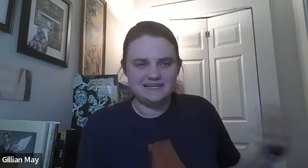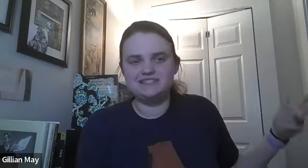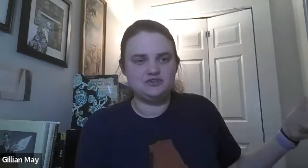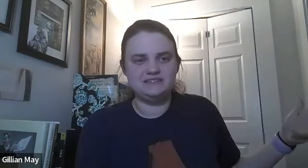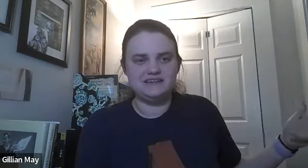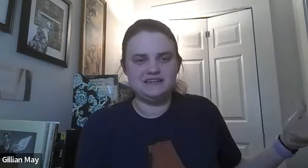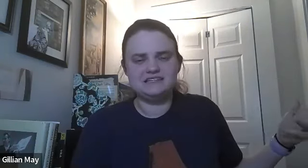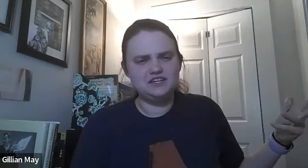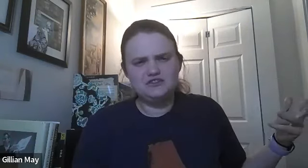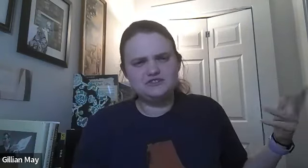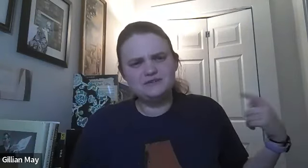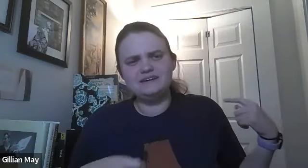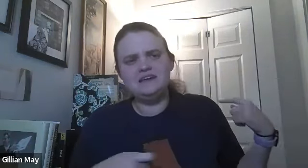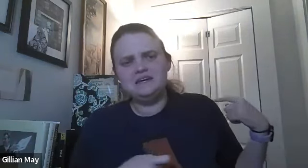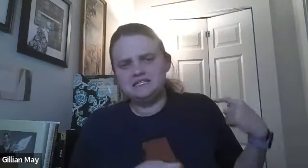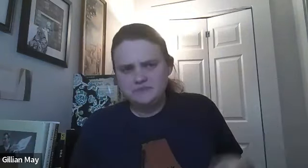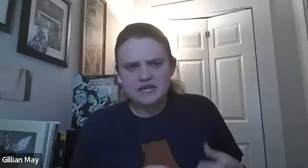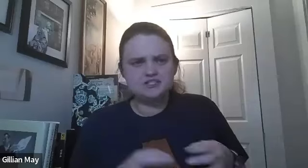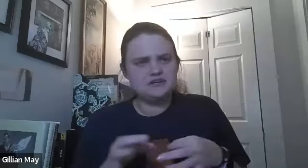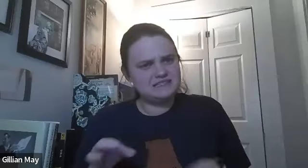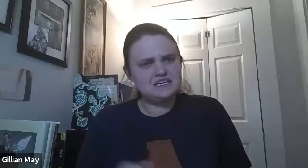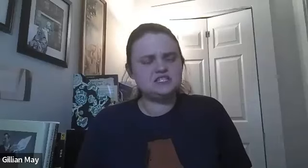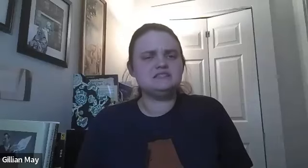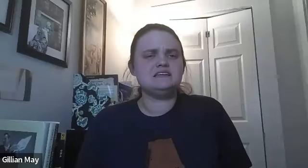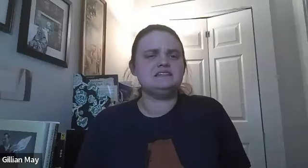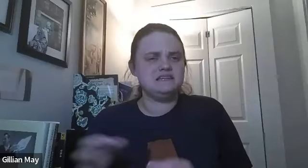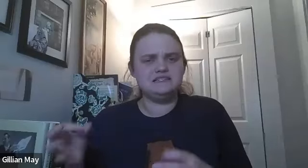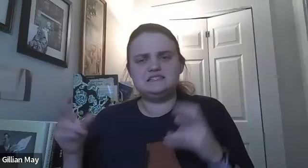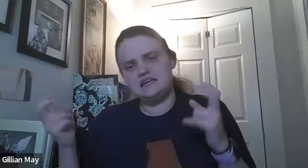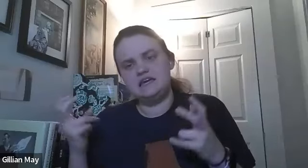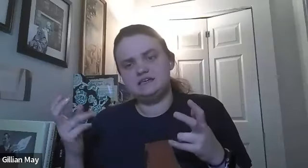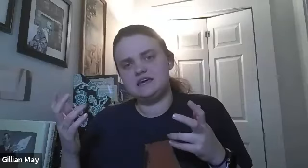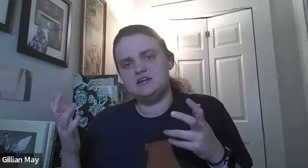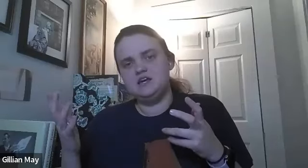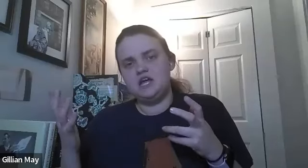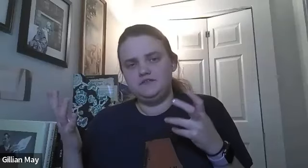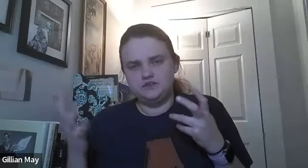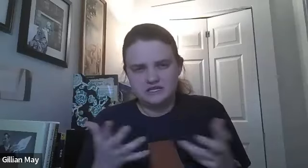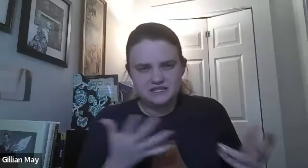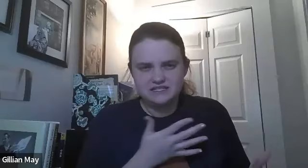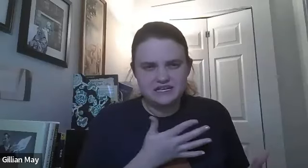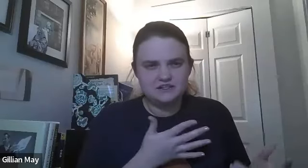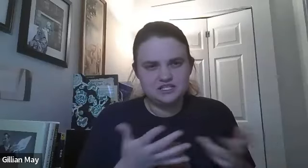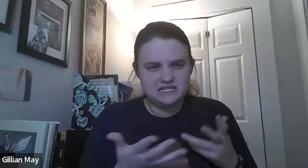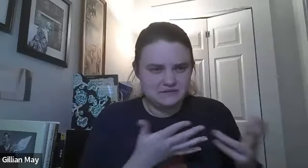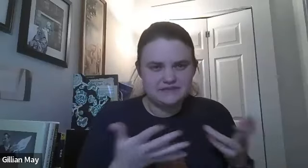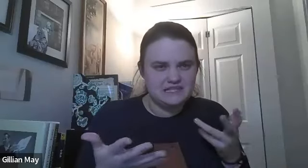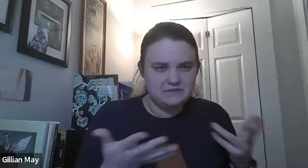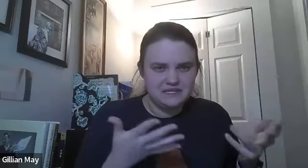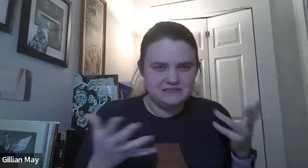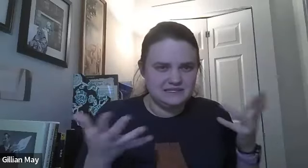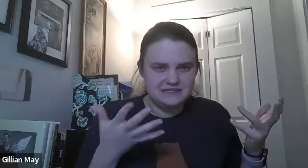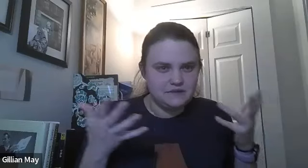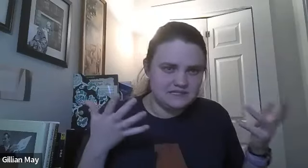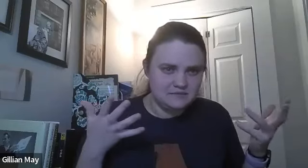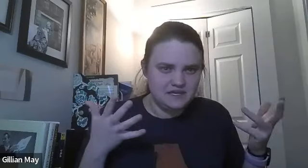doesn't translate. It's like, you know, there's certain Spanish translations, like sentences, sayings that if you translate it to English, it doesn't make the same, it doesn't mean the same thing.